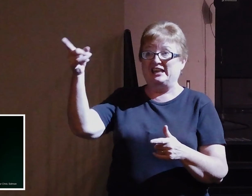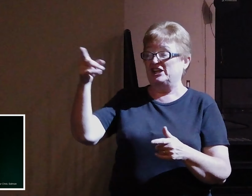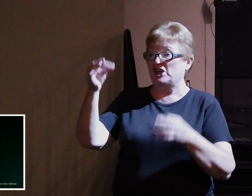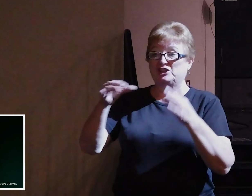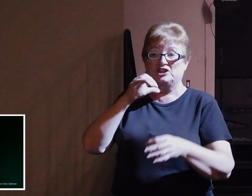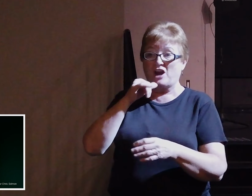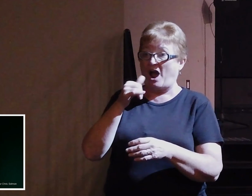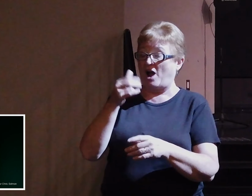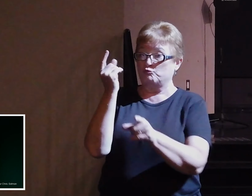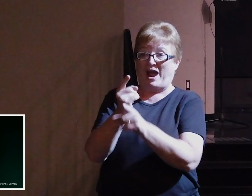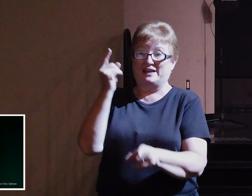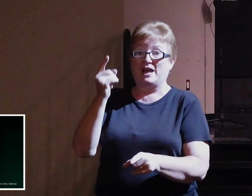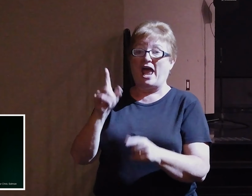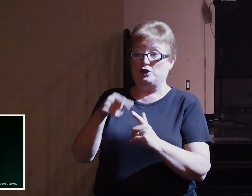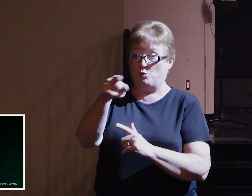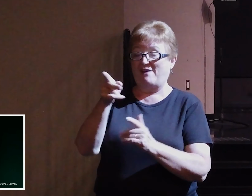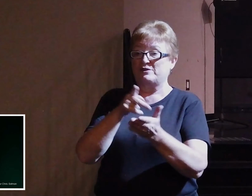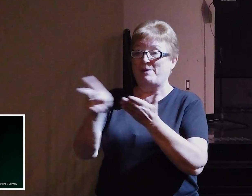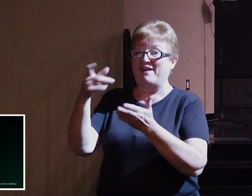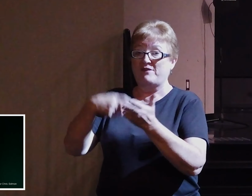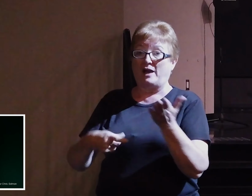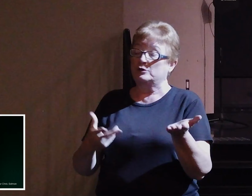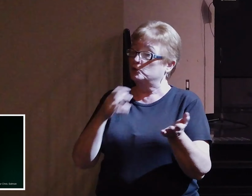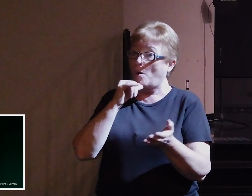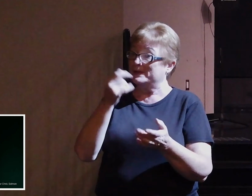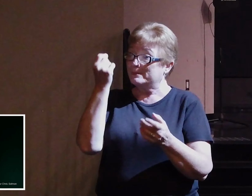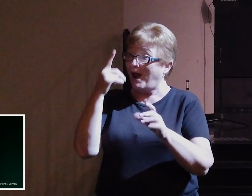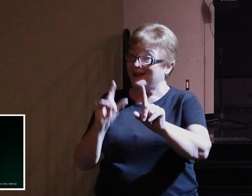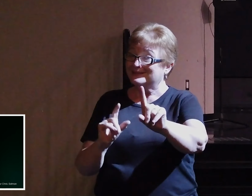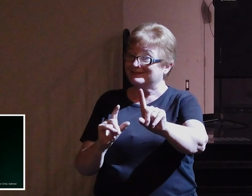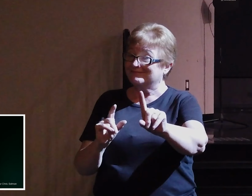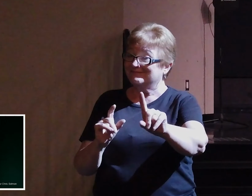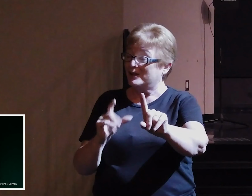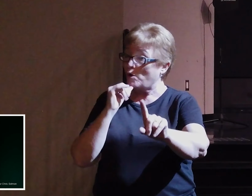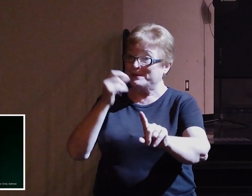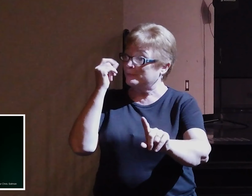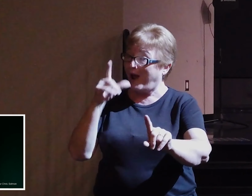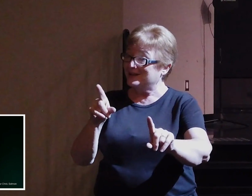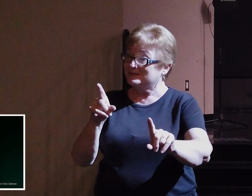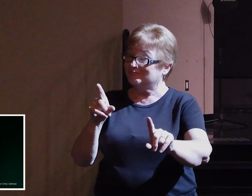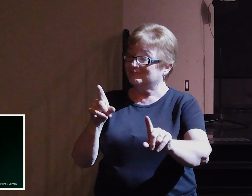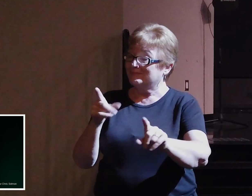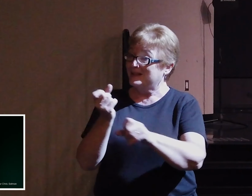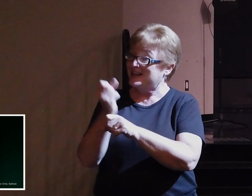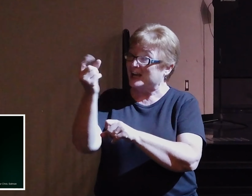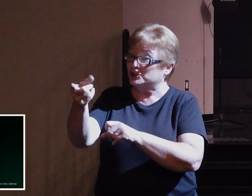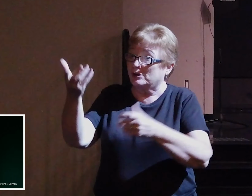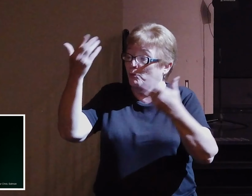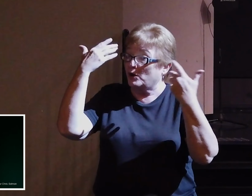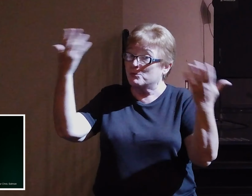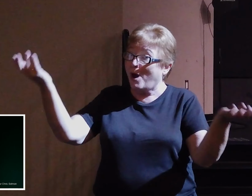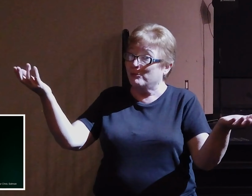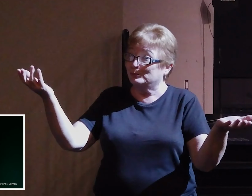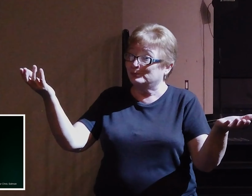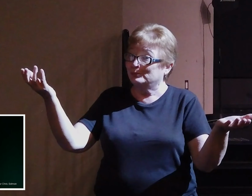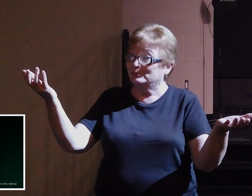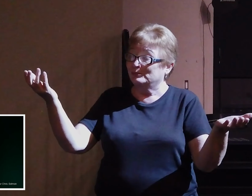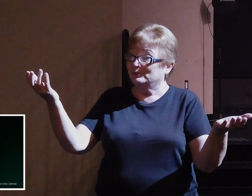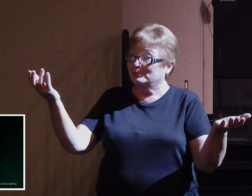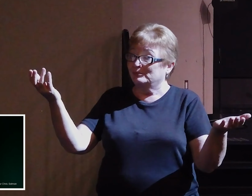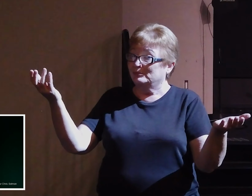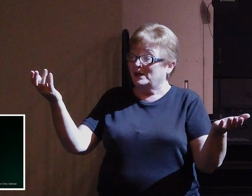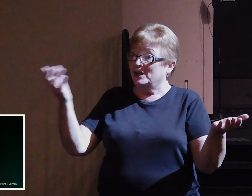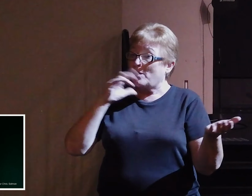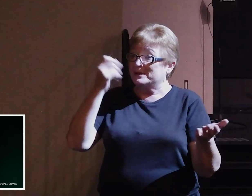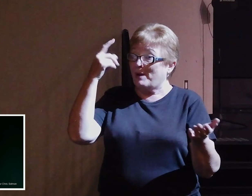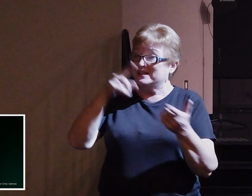and you have to pay the fine. Don't be surprised. That's the way things are going. Don't be surprised